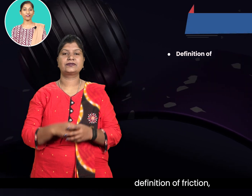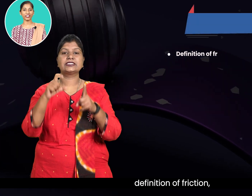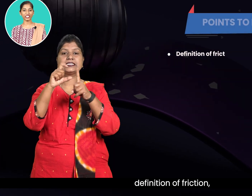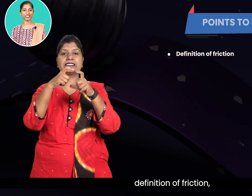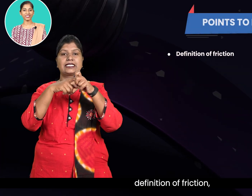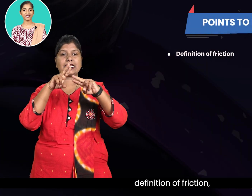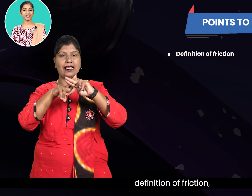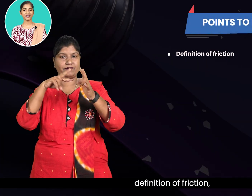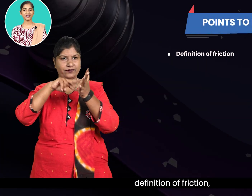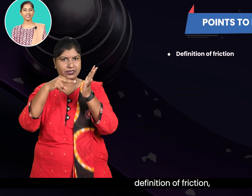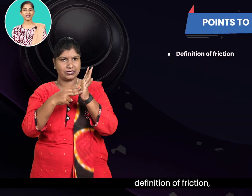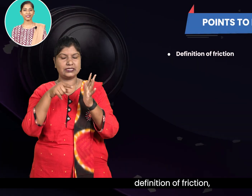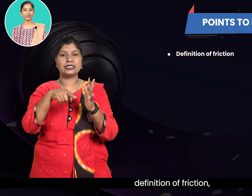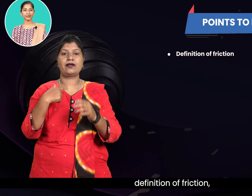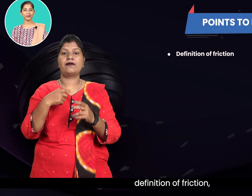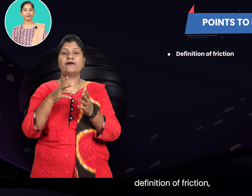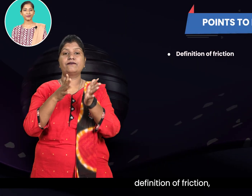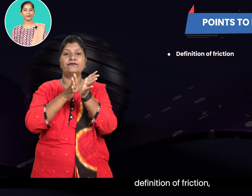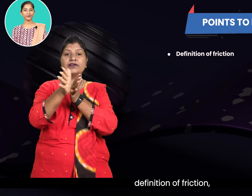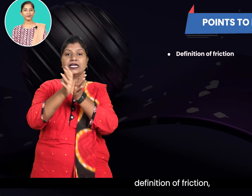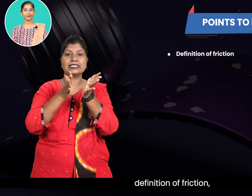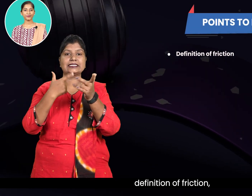Definition of friction.